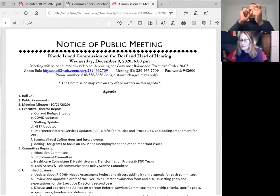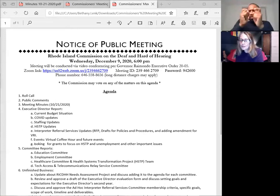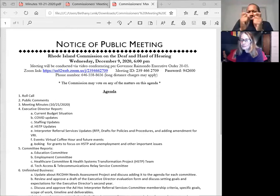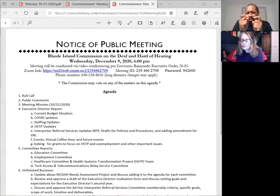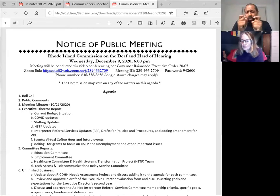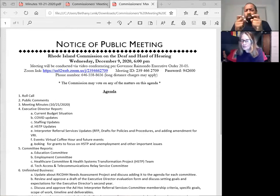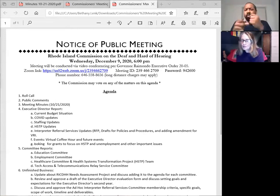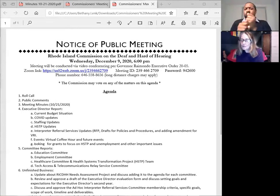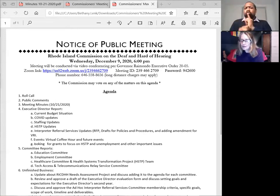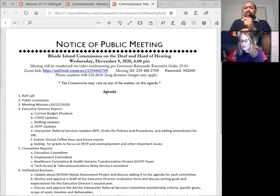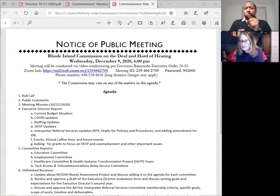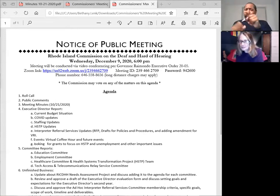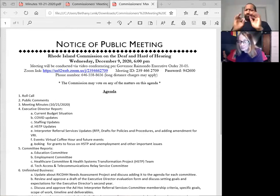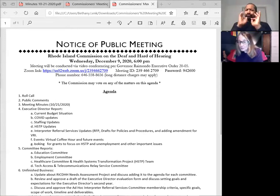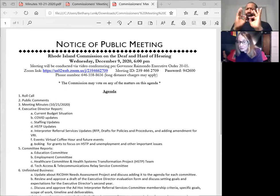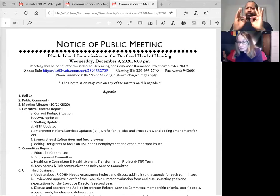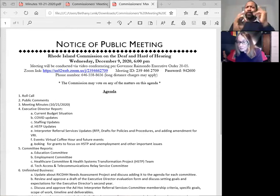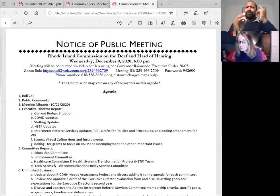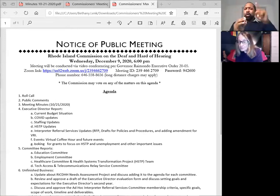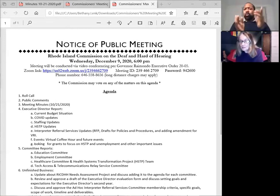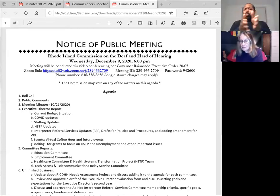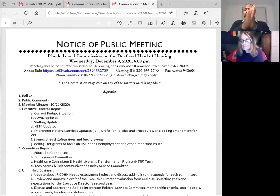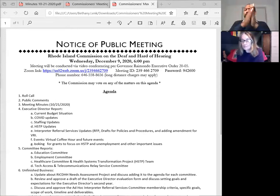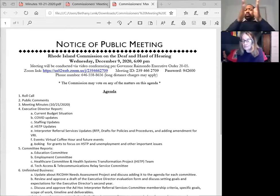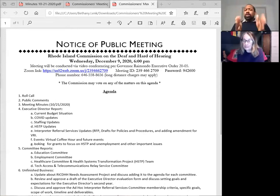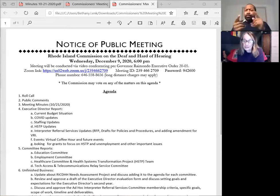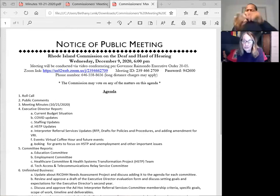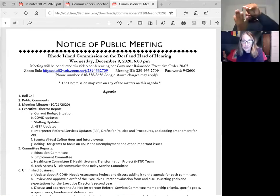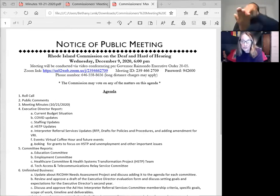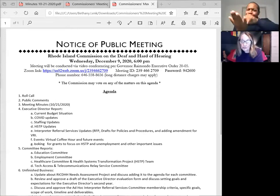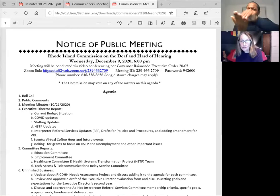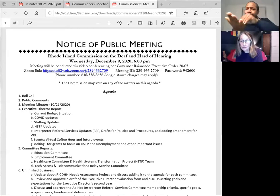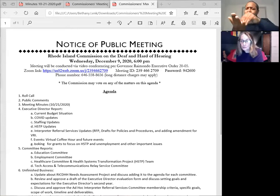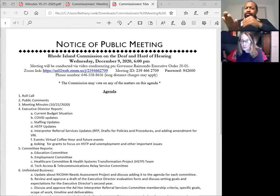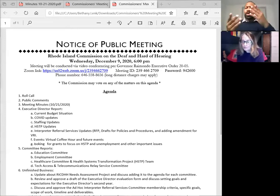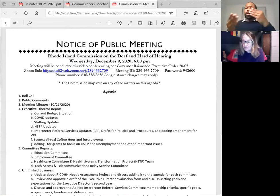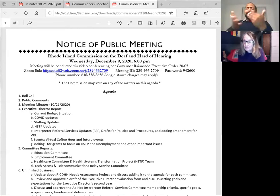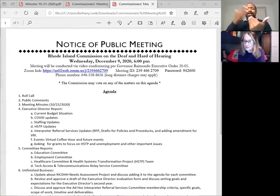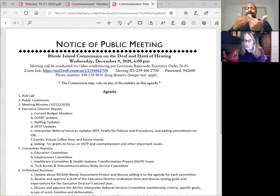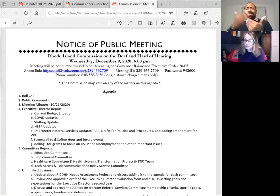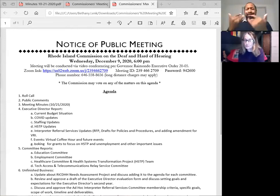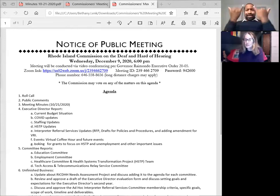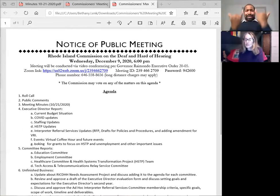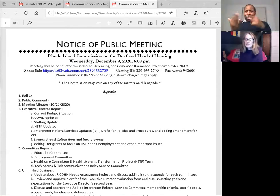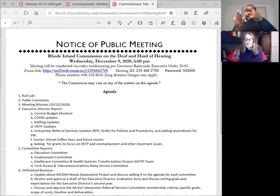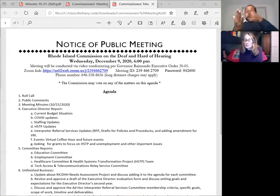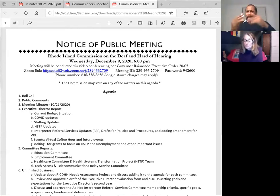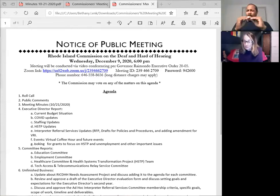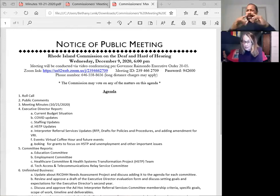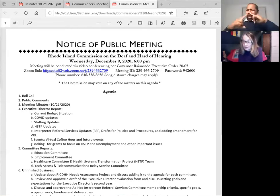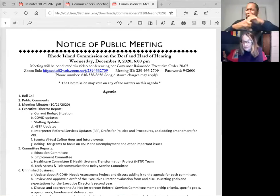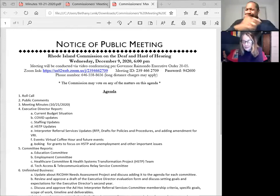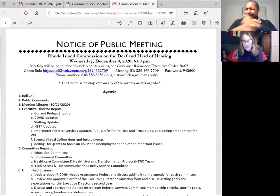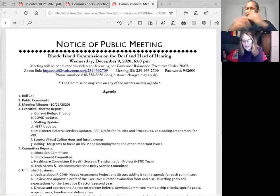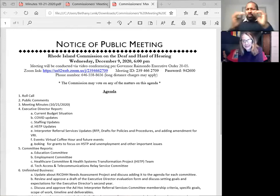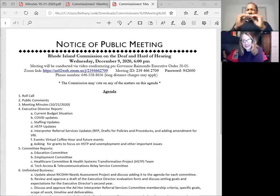be able to also modify some of the request forms to make them easier to use and more effective to use, simpler to fill